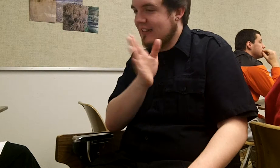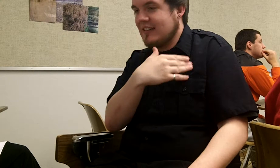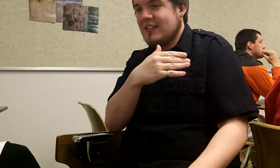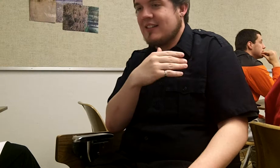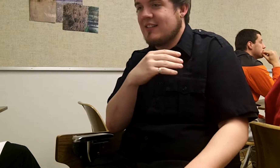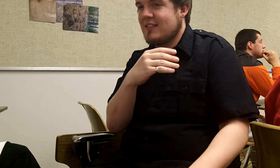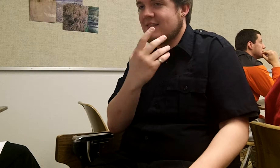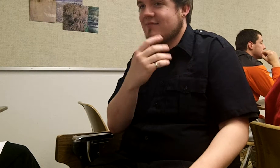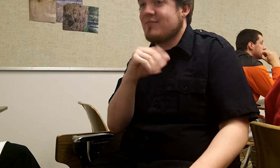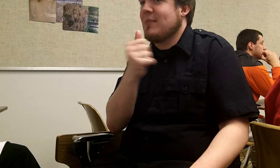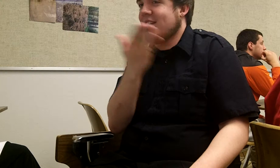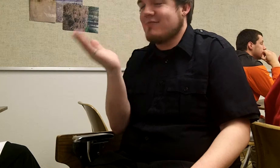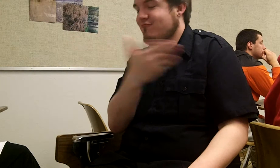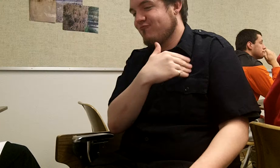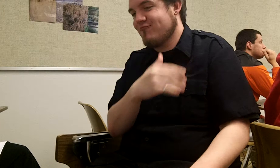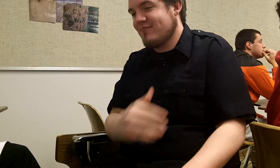with beta-catenin.